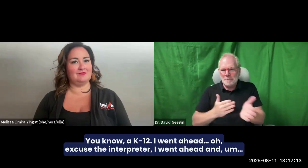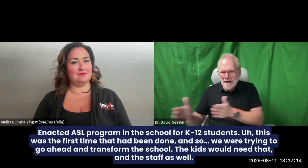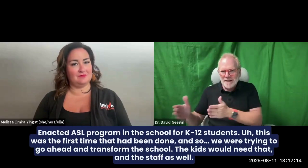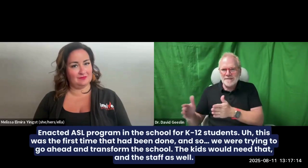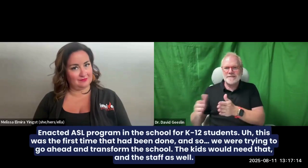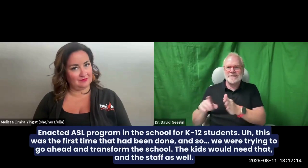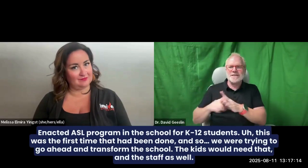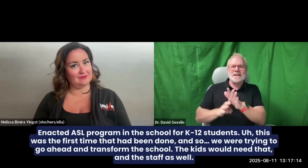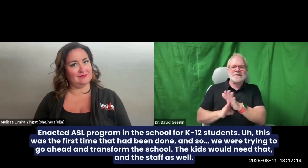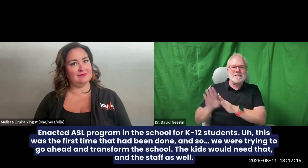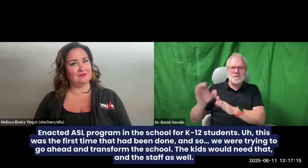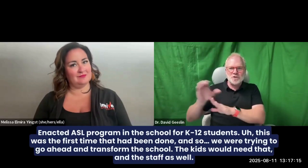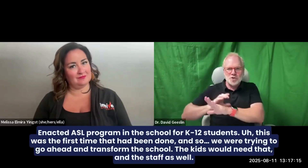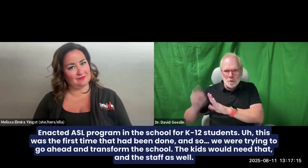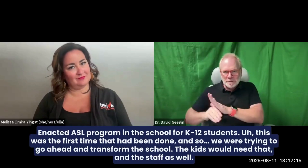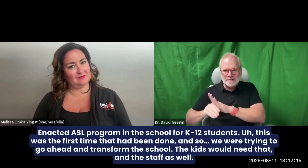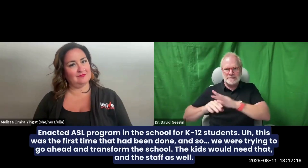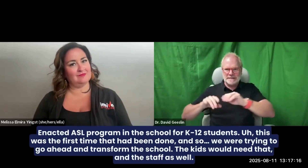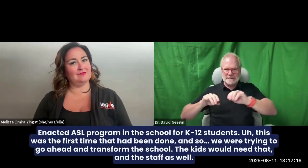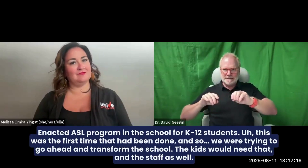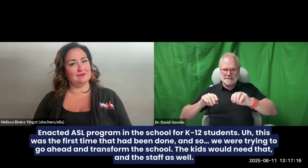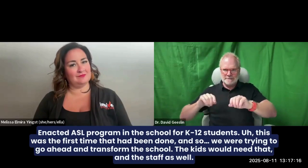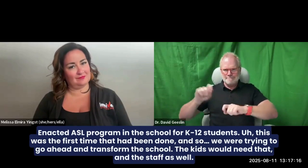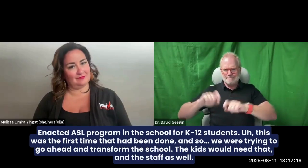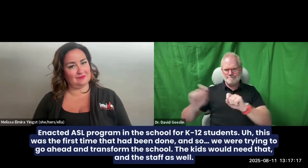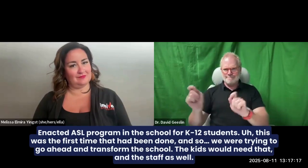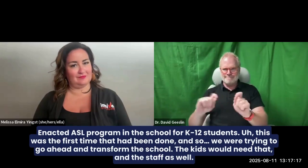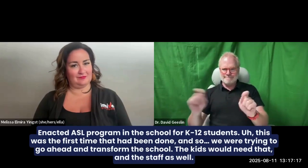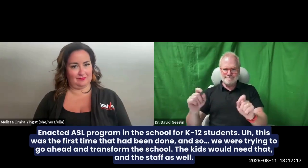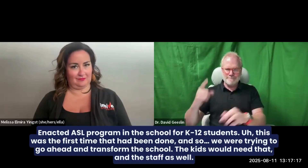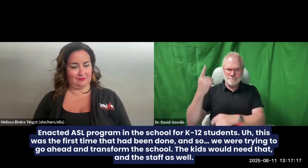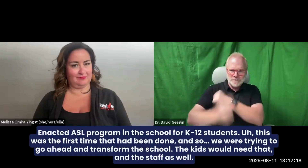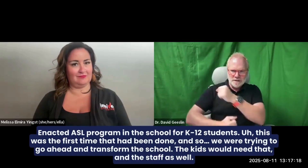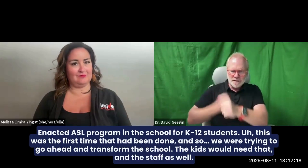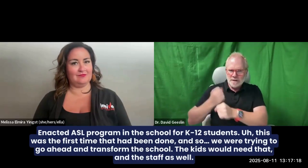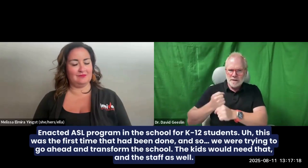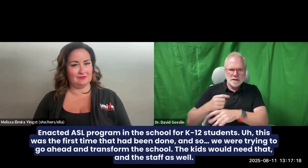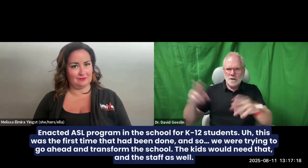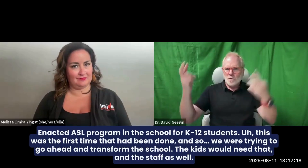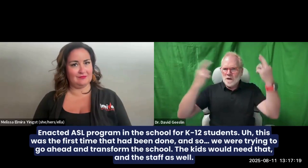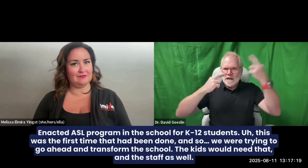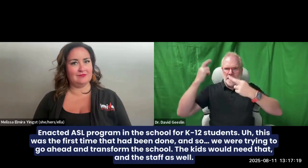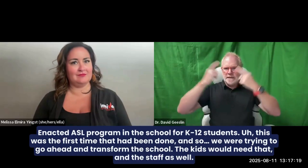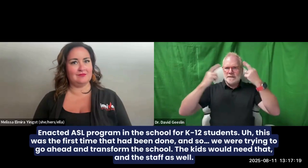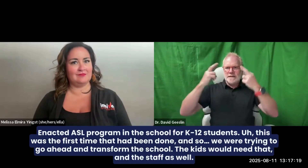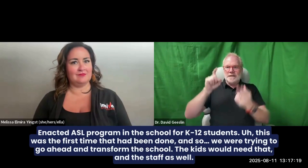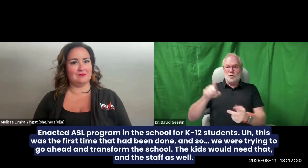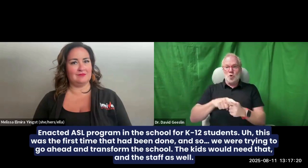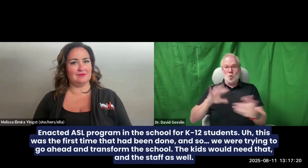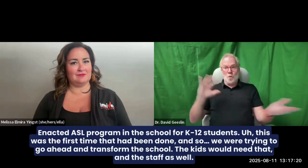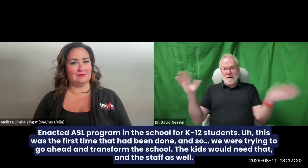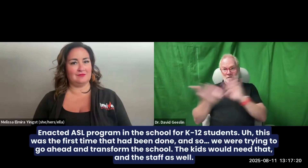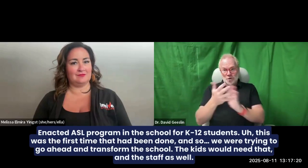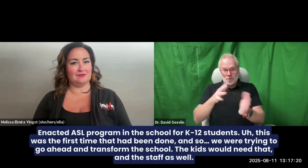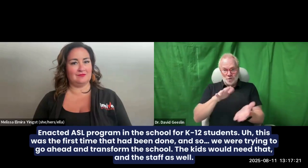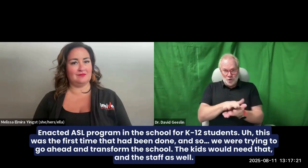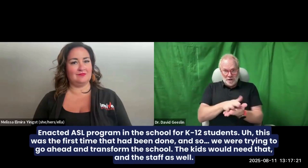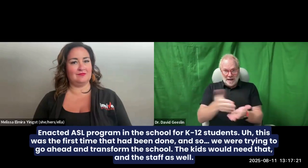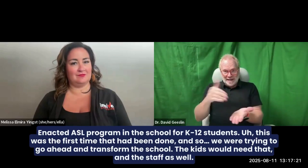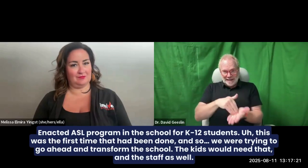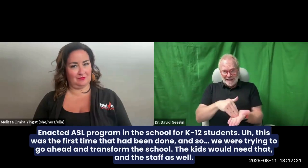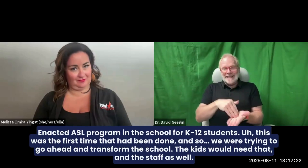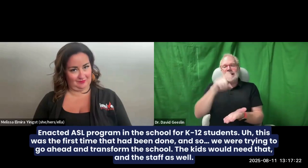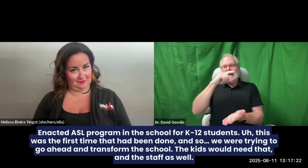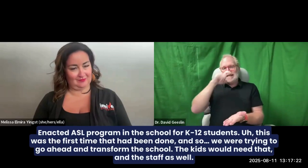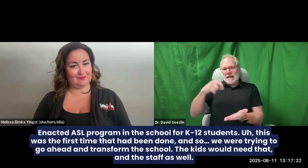and enacted ASL program in the school for K through 12 students. This was the first time that had been